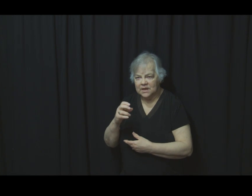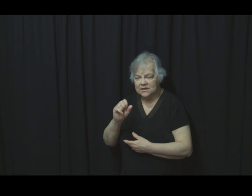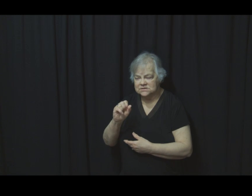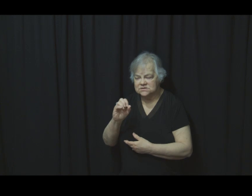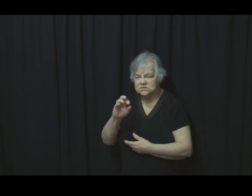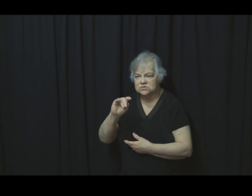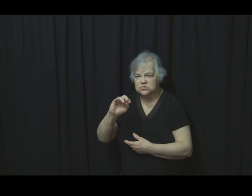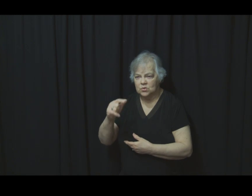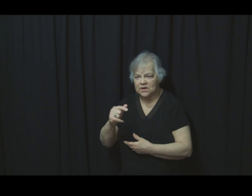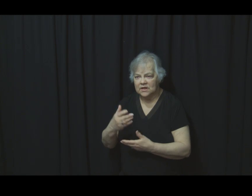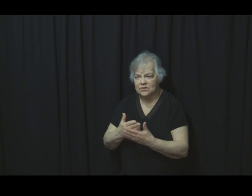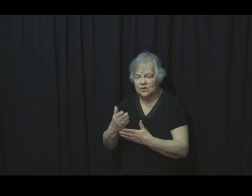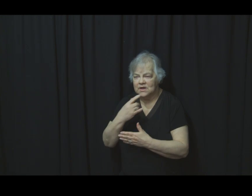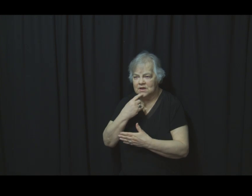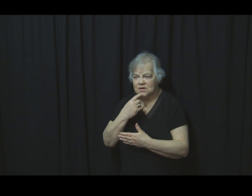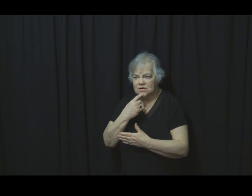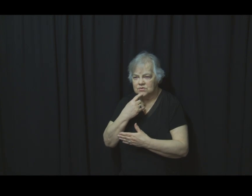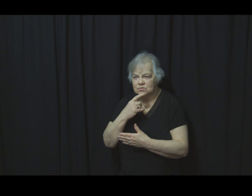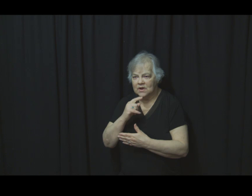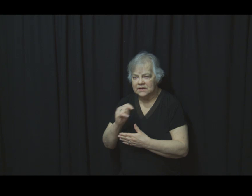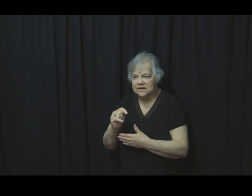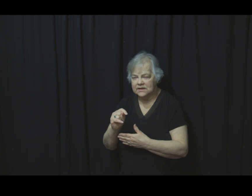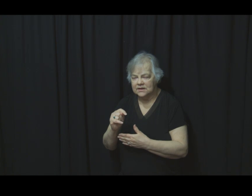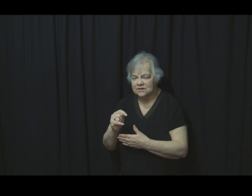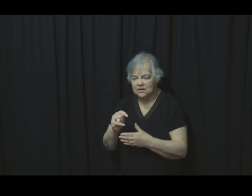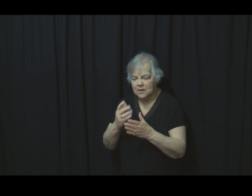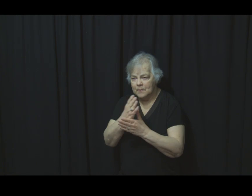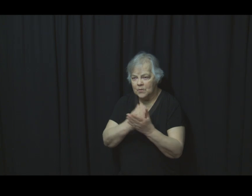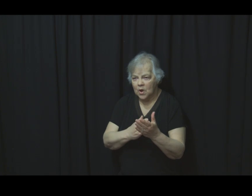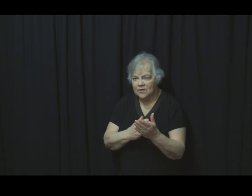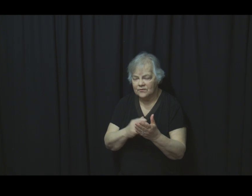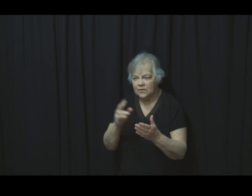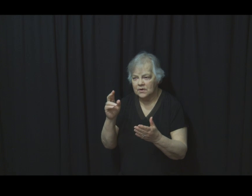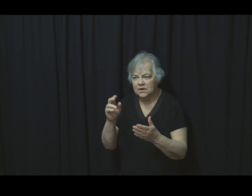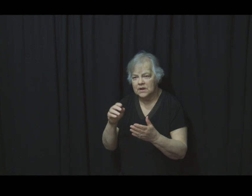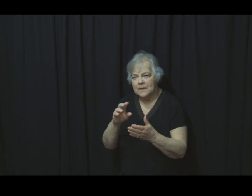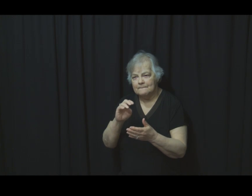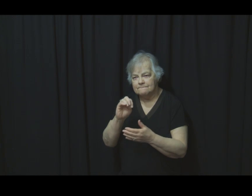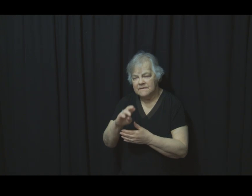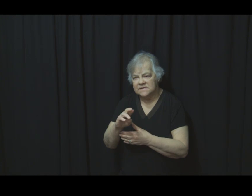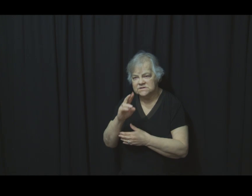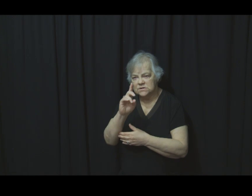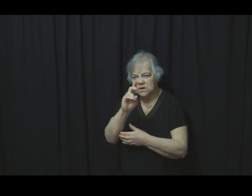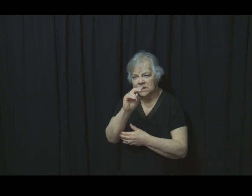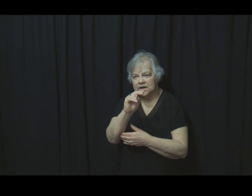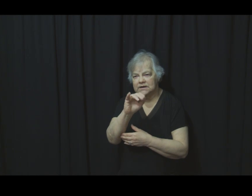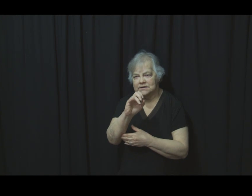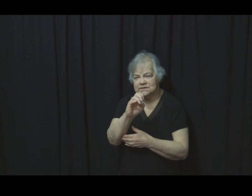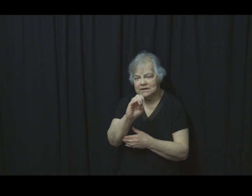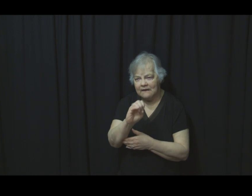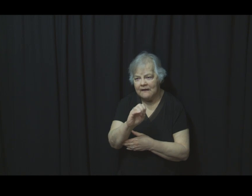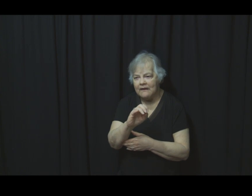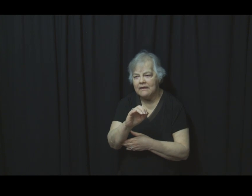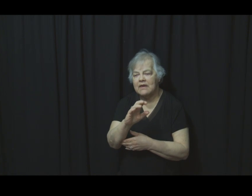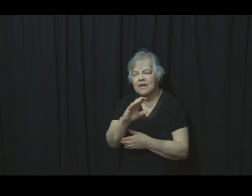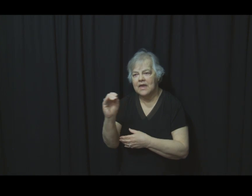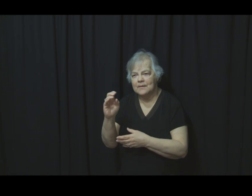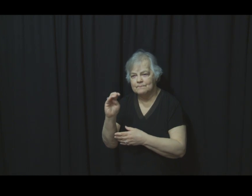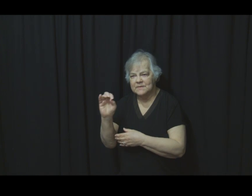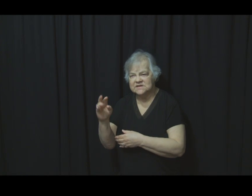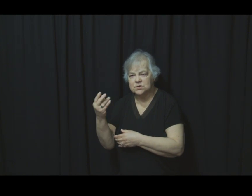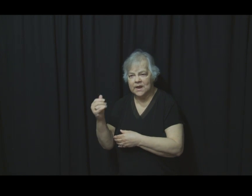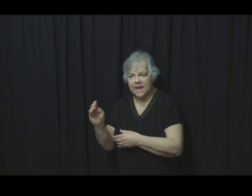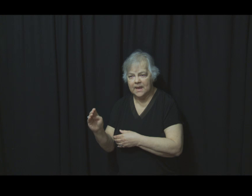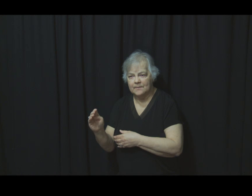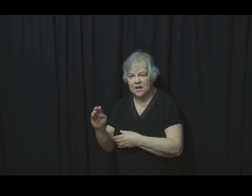them here, it was to get a pile for Mr. Nye and a pile for Mr. Ham, so that we can alternate reasonably between them. Other than that, the